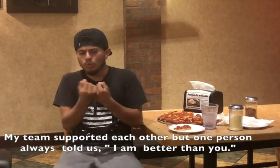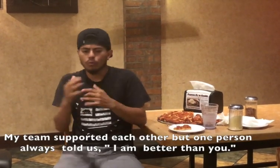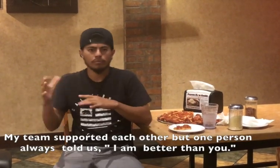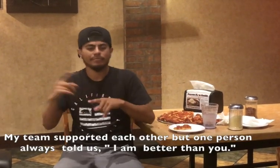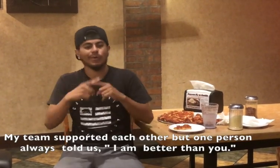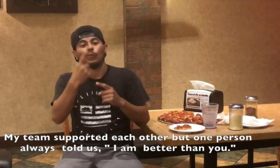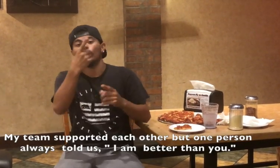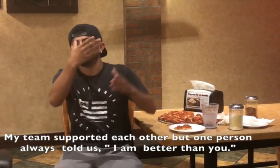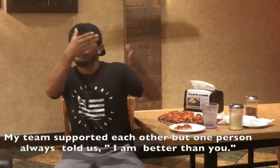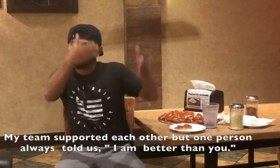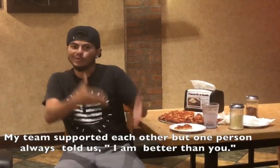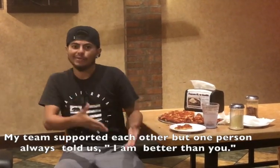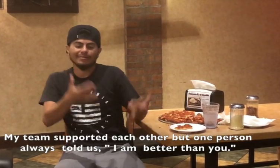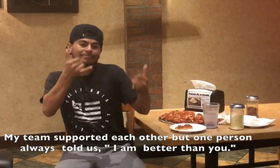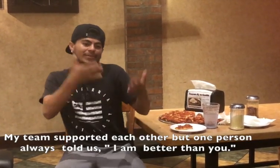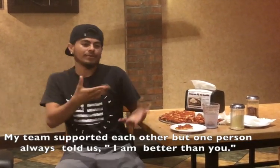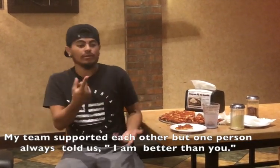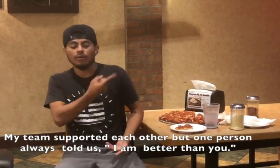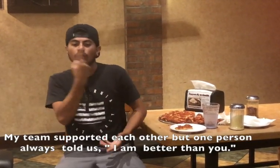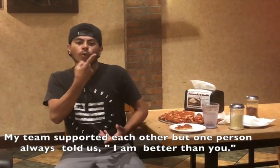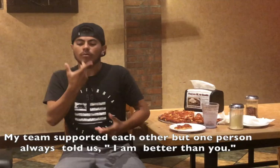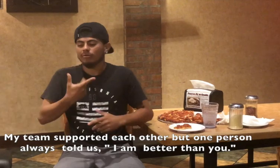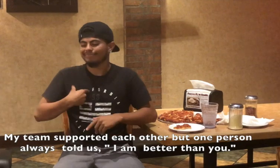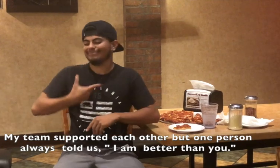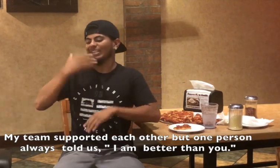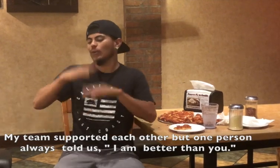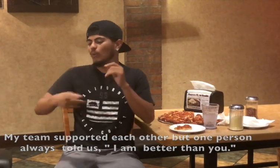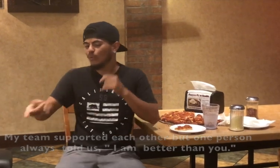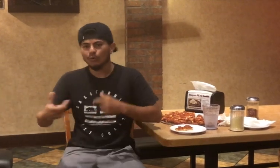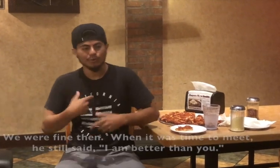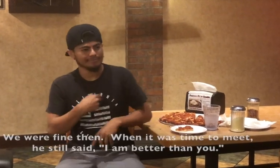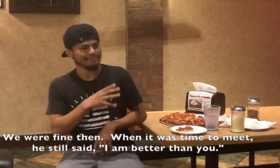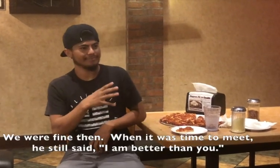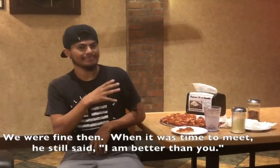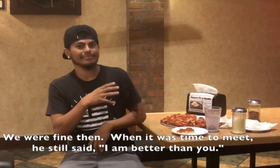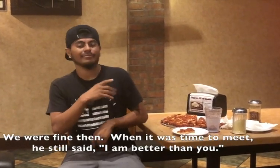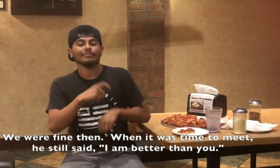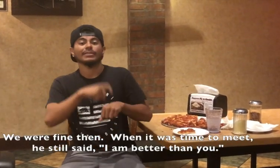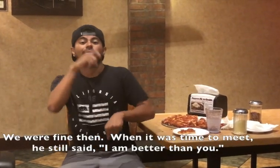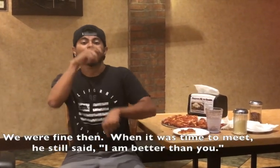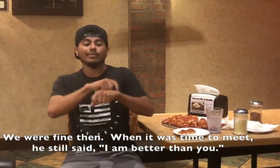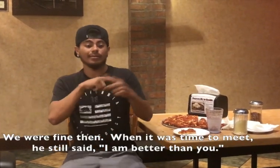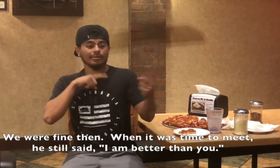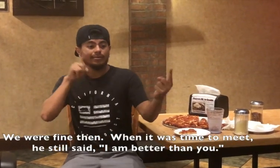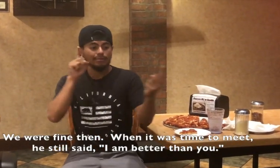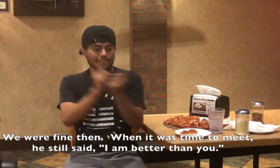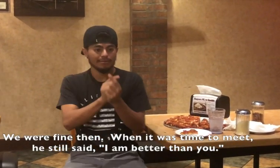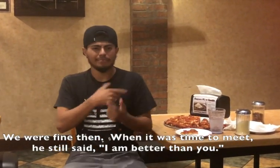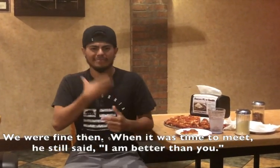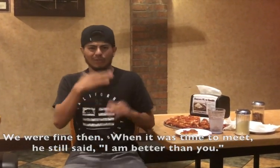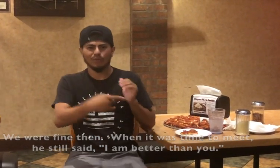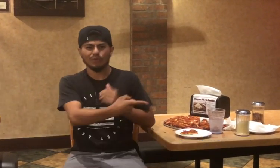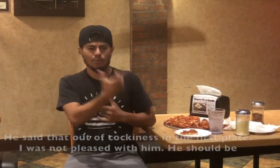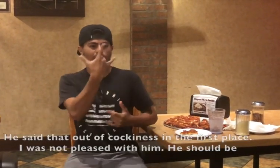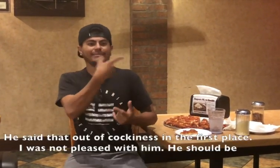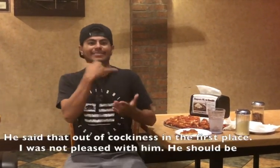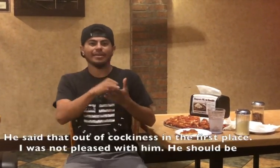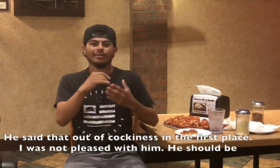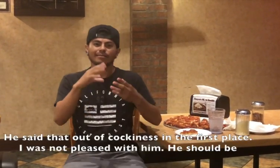but no one or person always told us, I am better than you. We're like, fine. And then when it's time to meet,